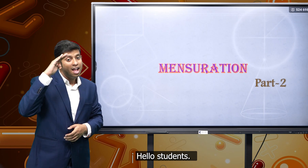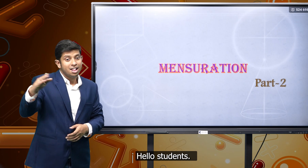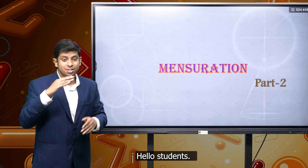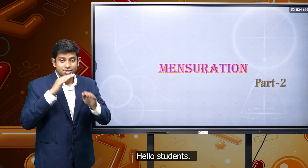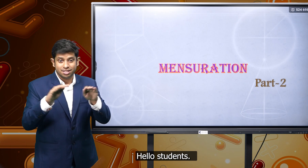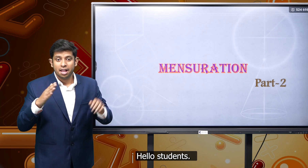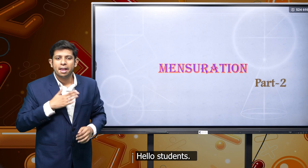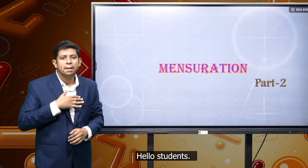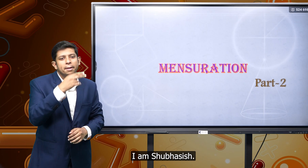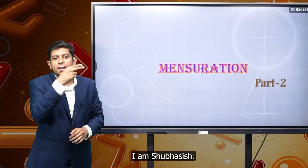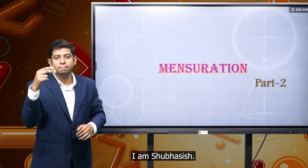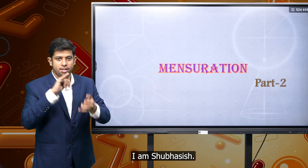Hello students, I am Subhashish.